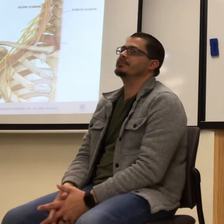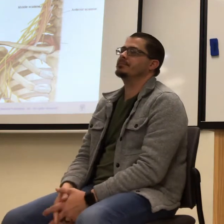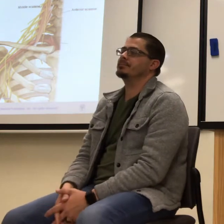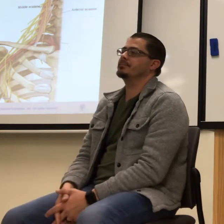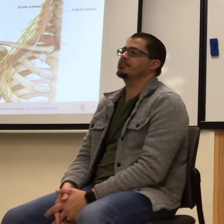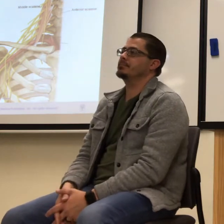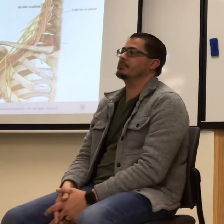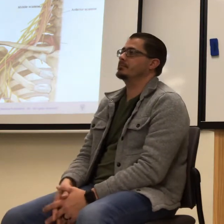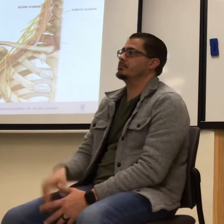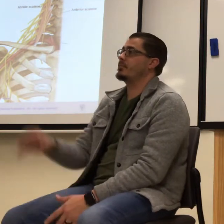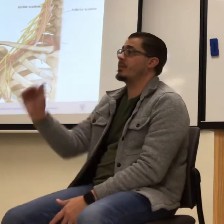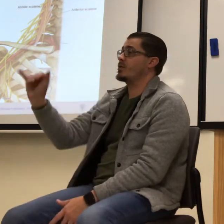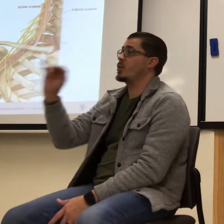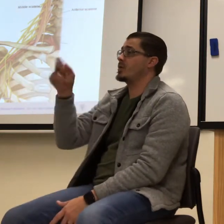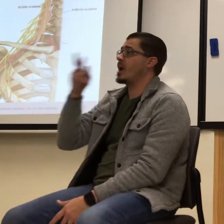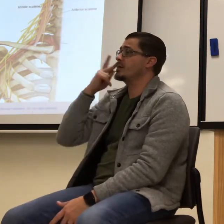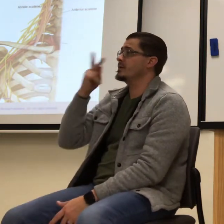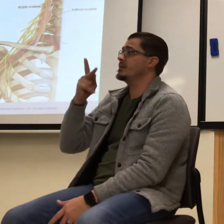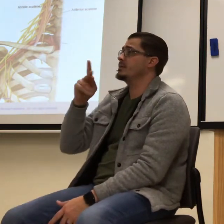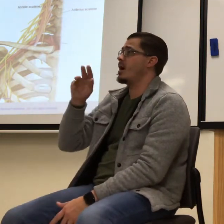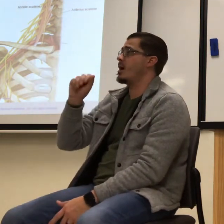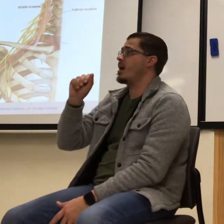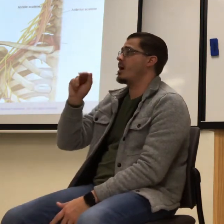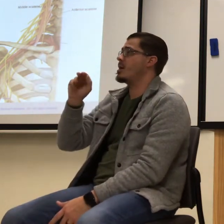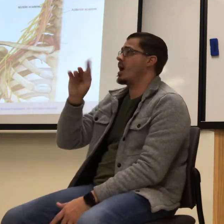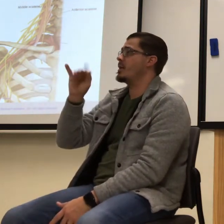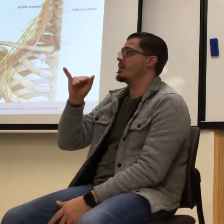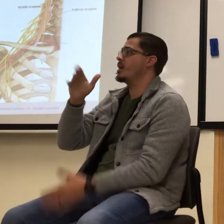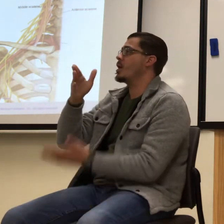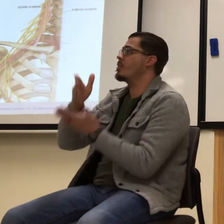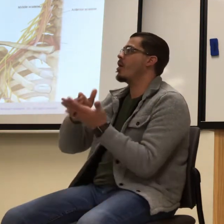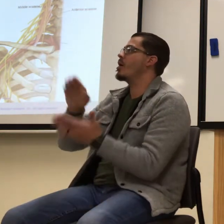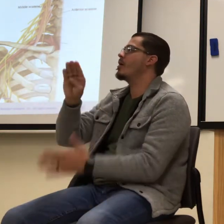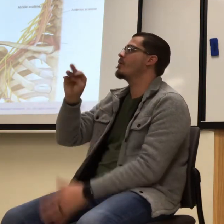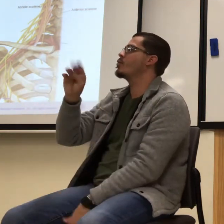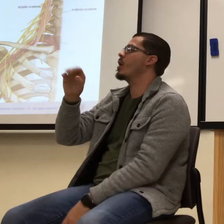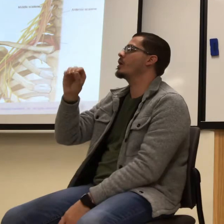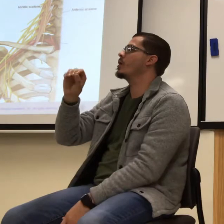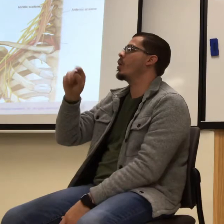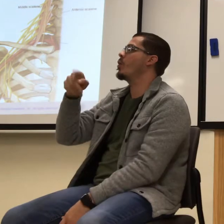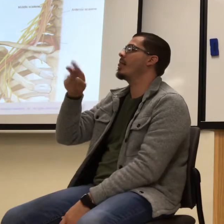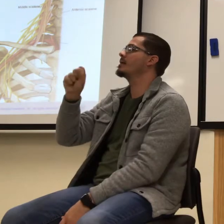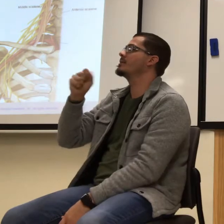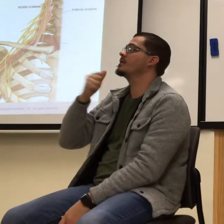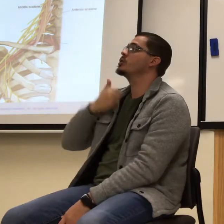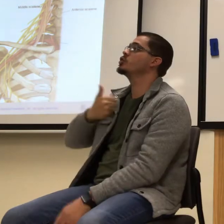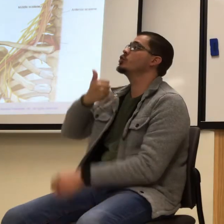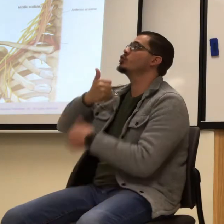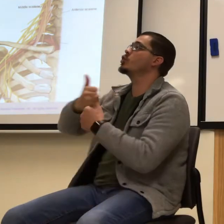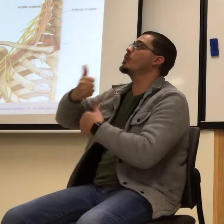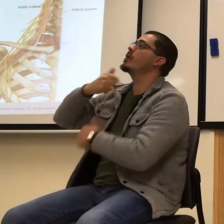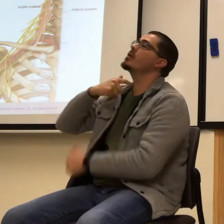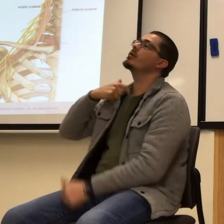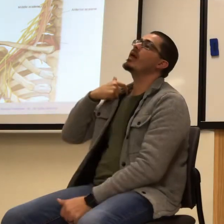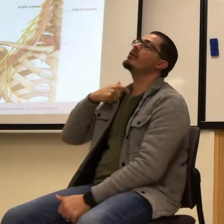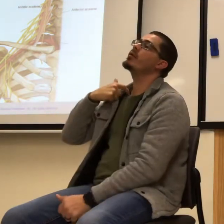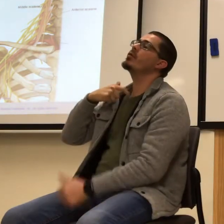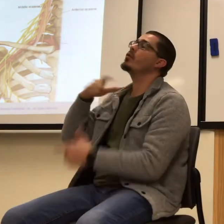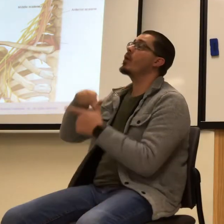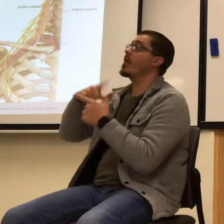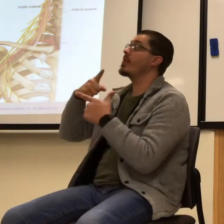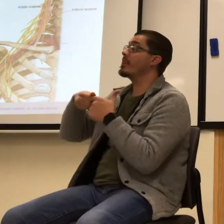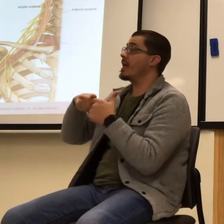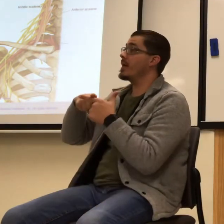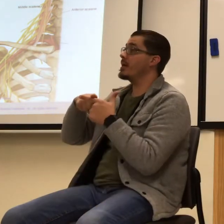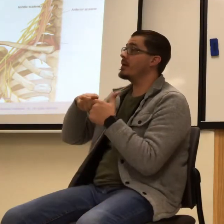The other thing you can see, the anatomy is, part of the brachial plexus is superior to the clavicle. Then the brachial plexus